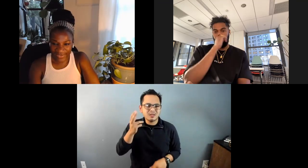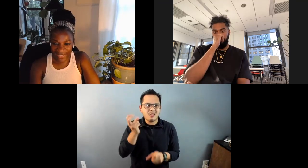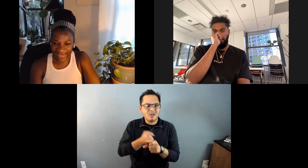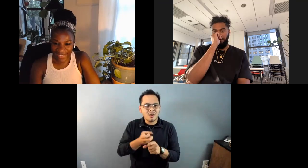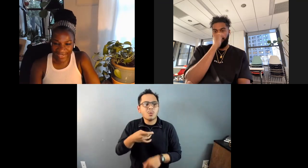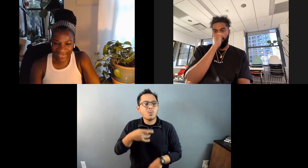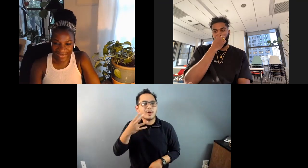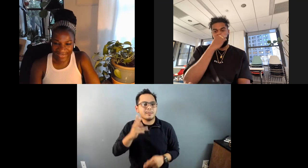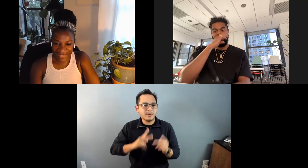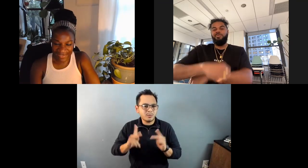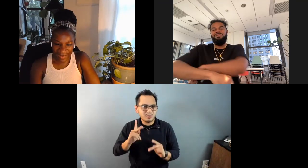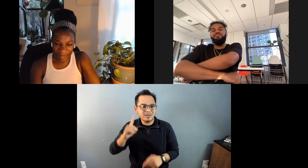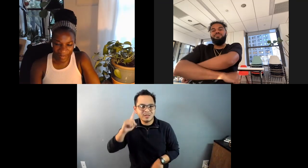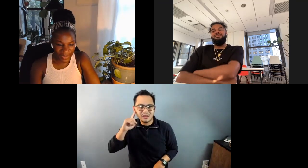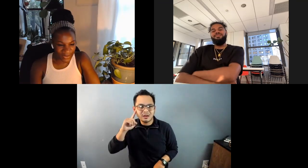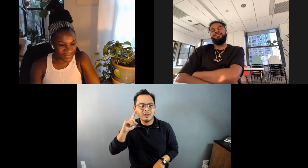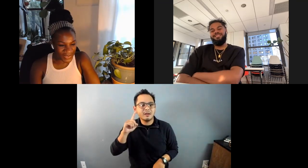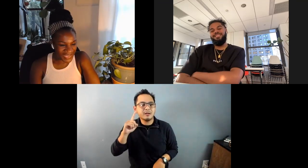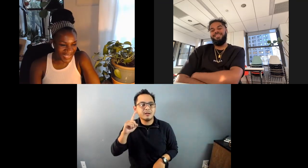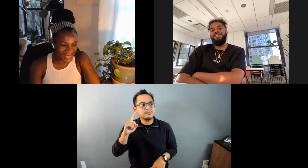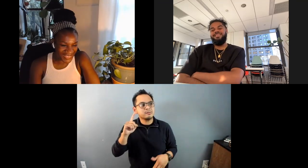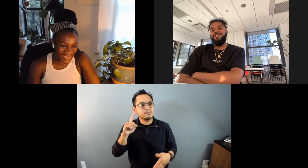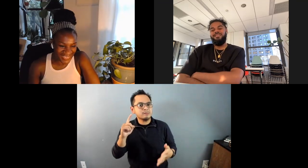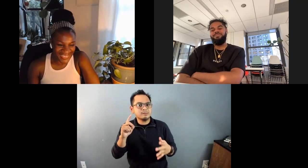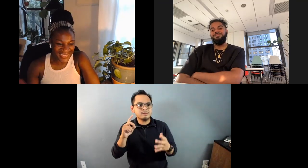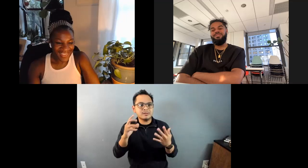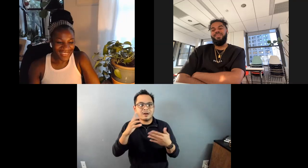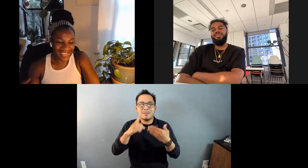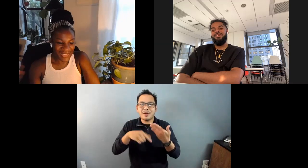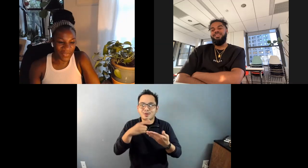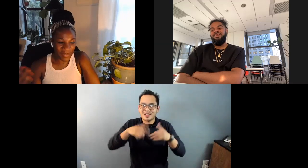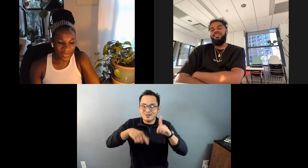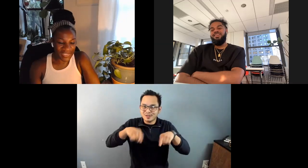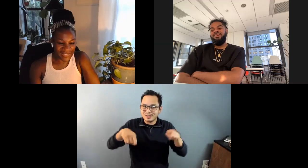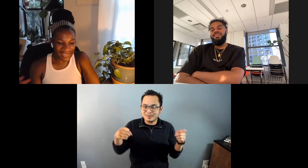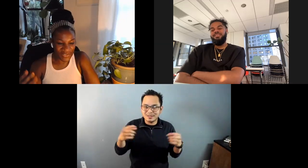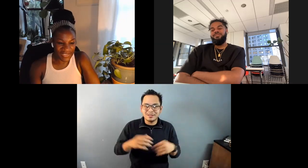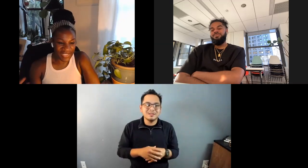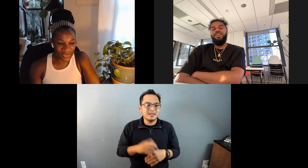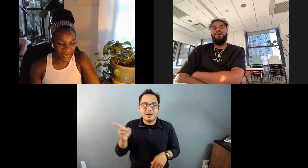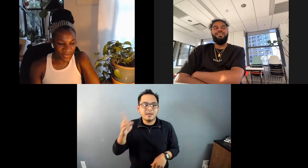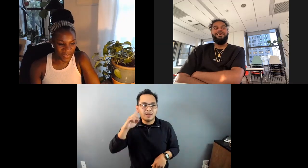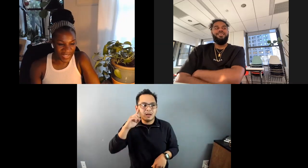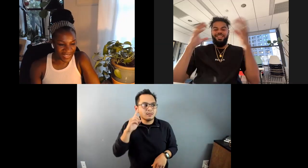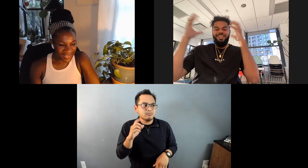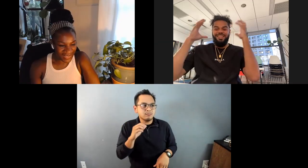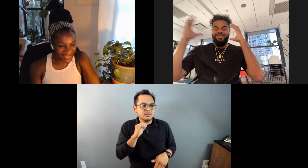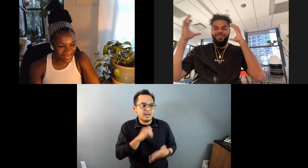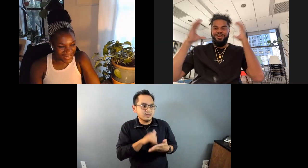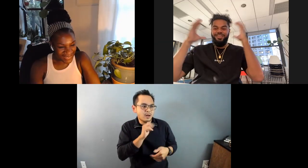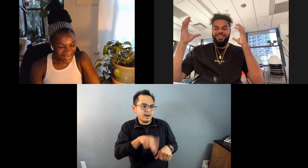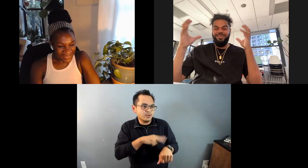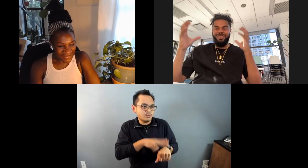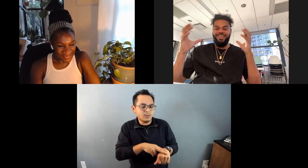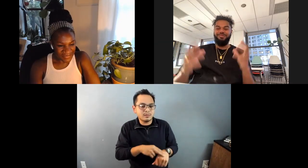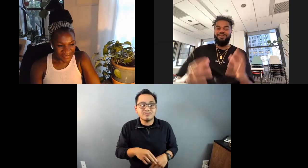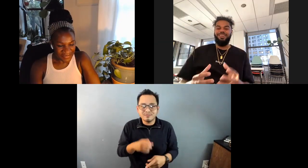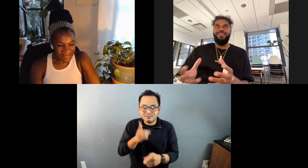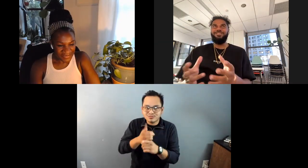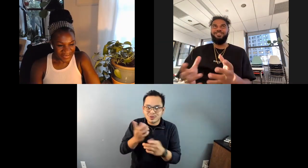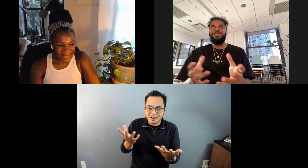in early, I guess like mid, like 80s, late 80s, 90s, more so early 90s. Like